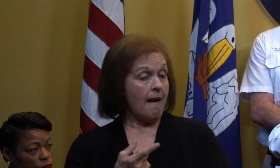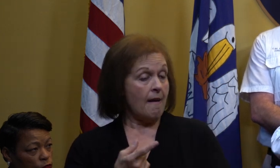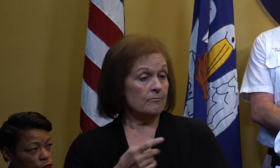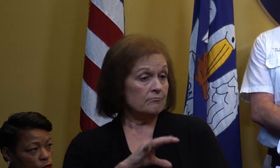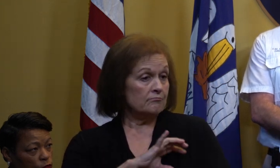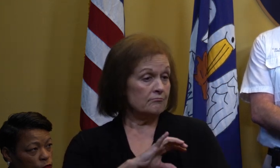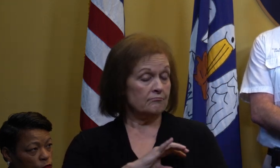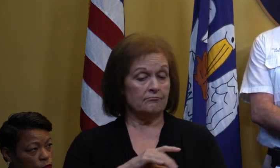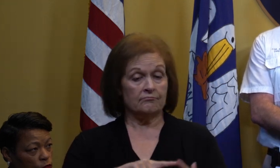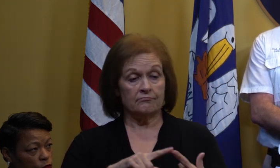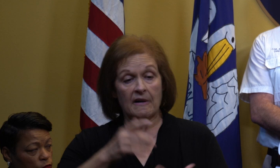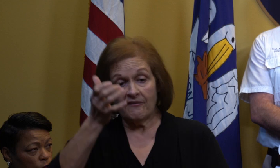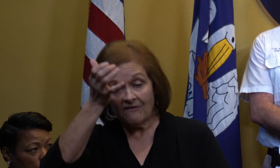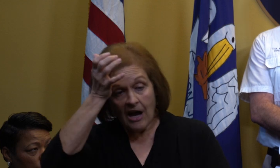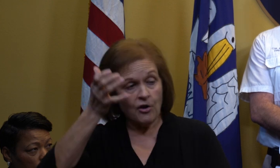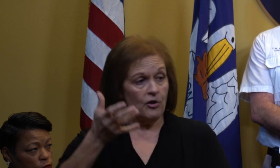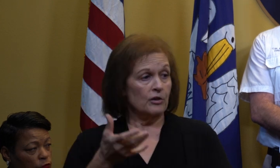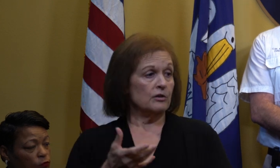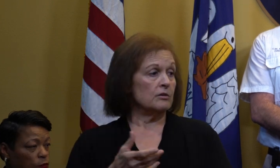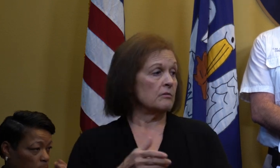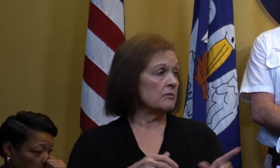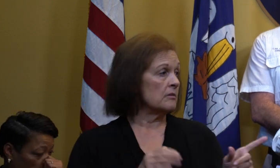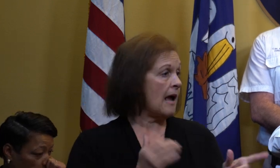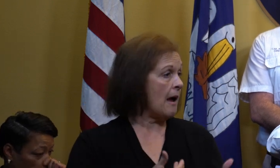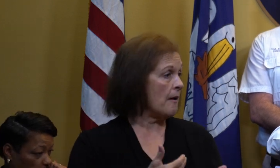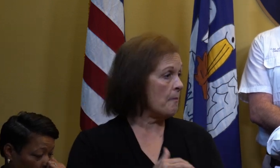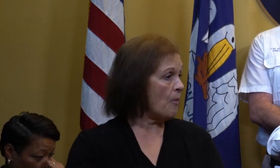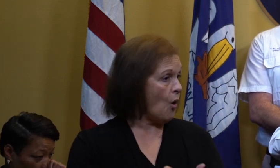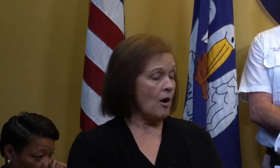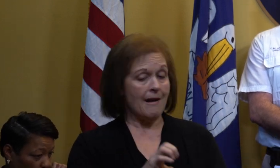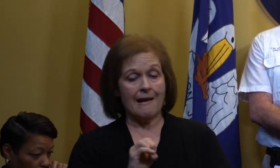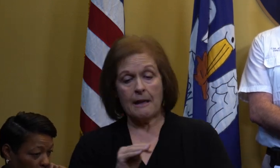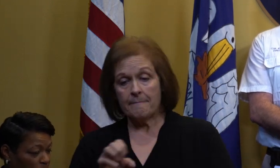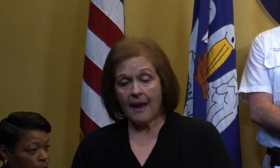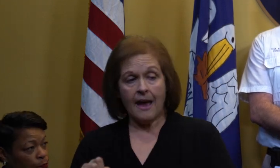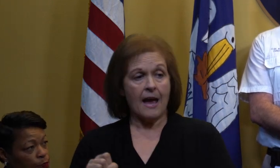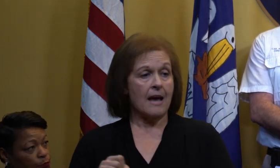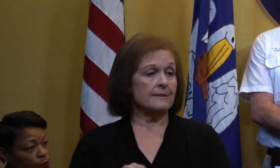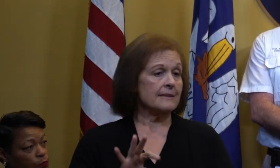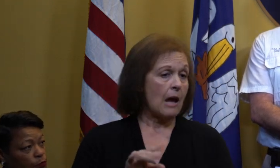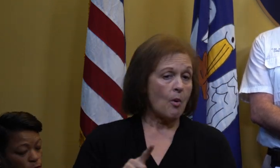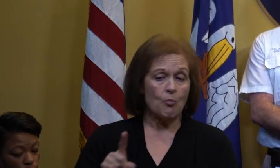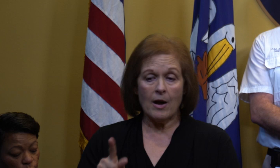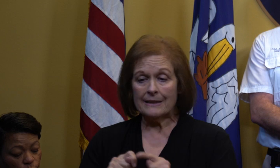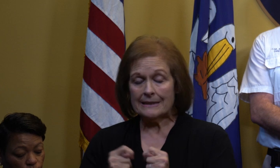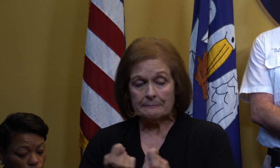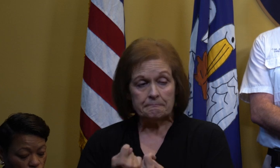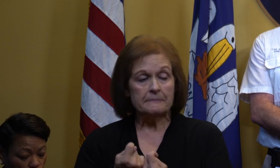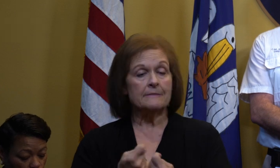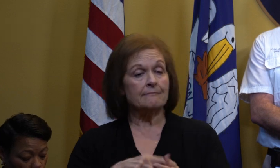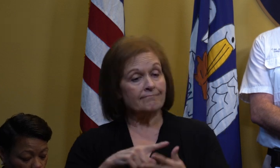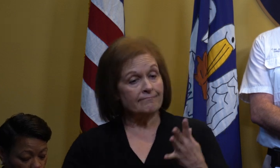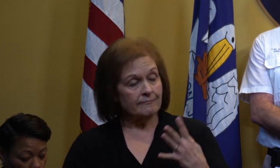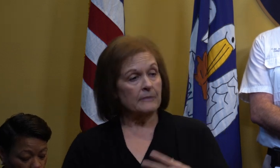particularly in fire, my fellow law enforcement partners here, our EMS team, our 911 team, and so forth. But